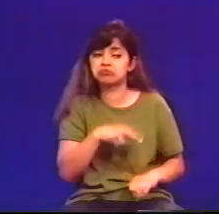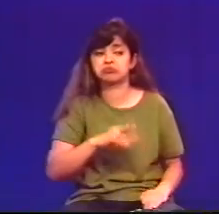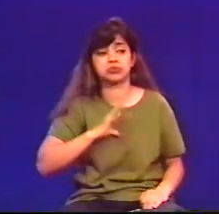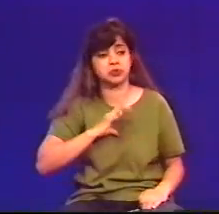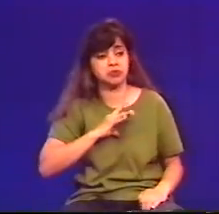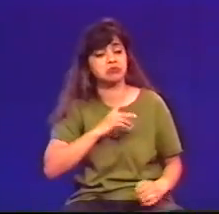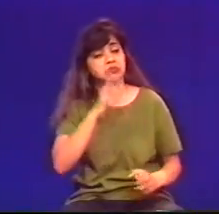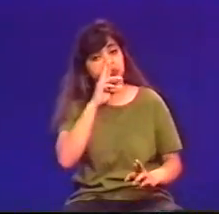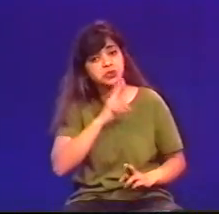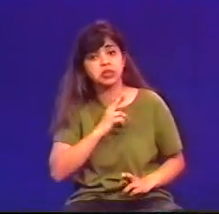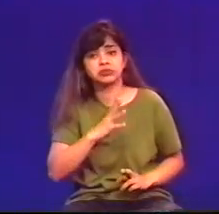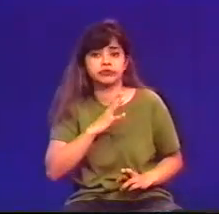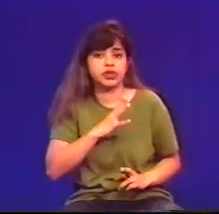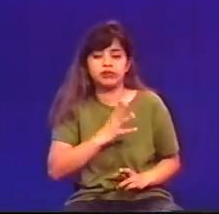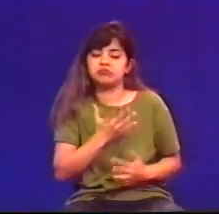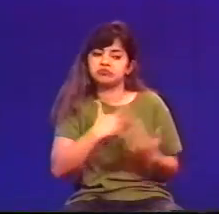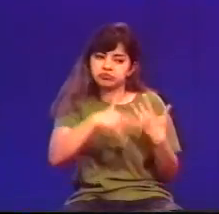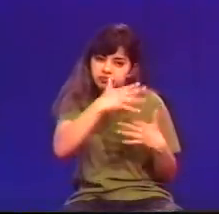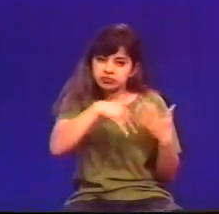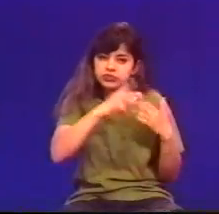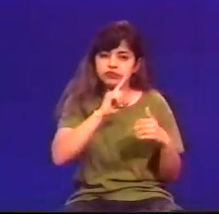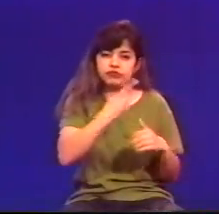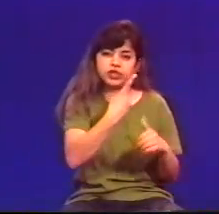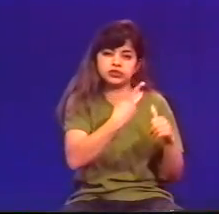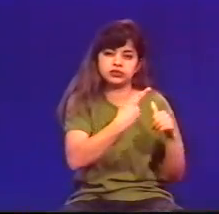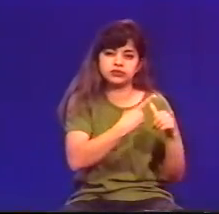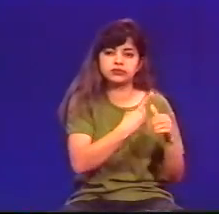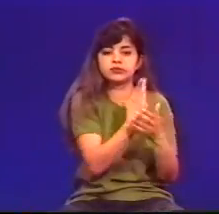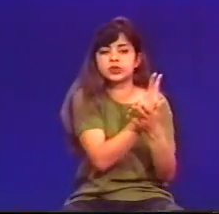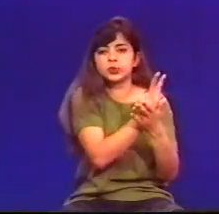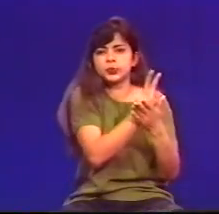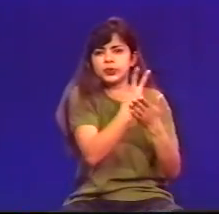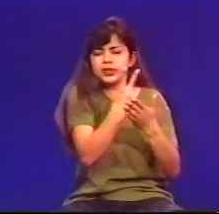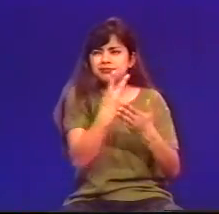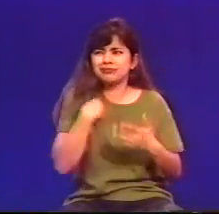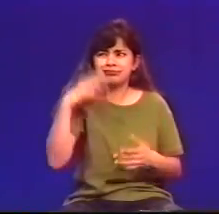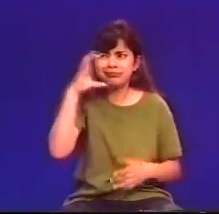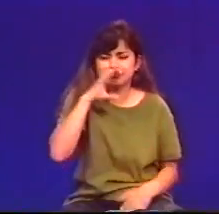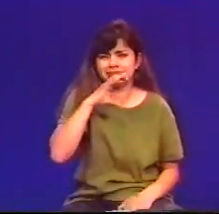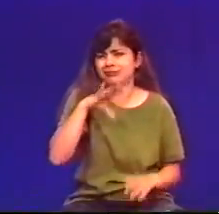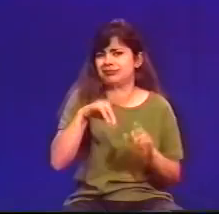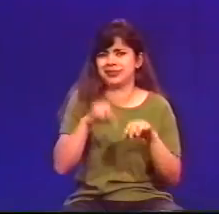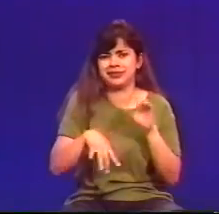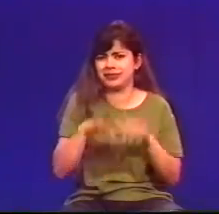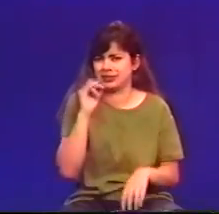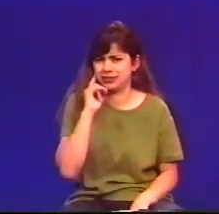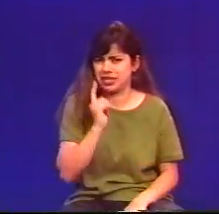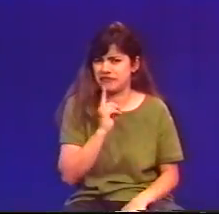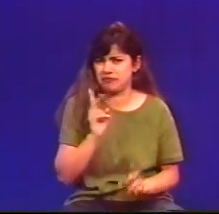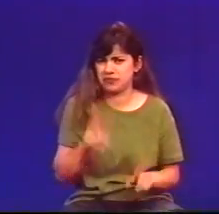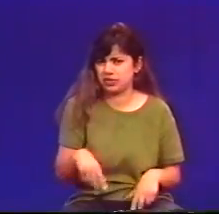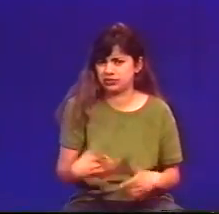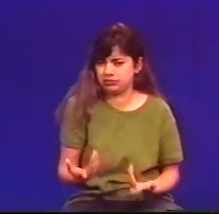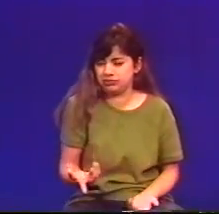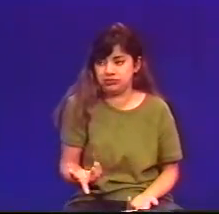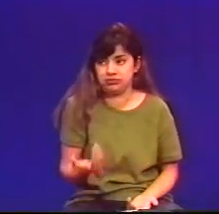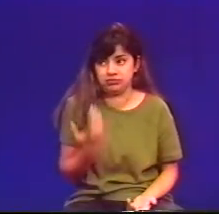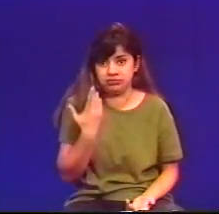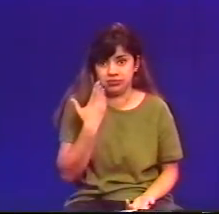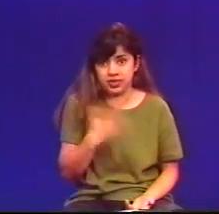I was really honored by how patient they were with riding back and forth with me and trying to learn as much sign language as they could. But at the same time, it was a struggle to